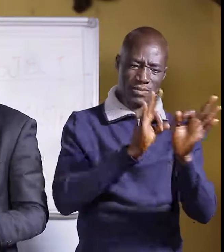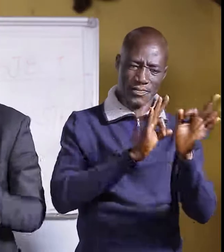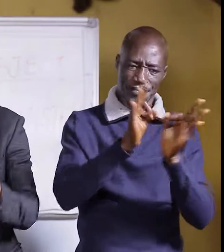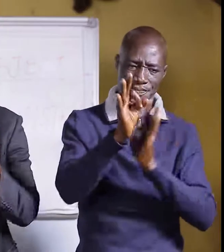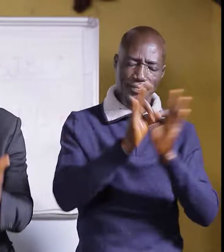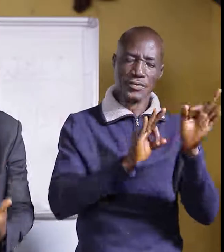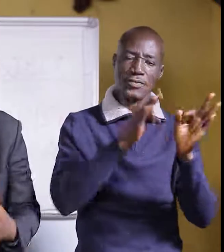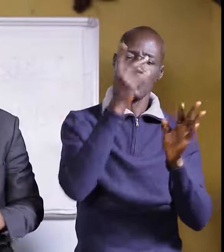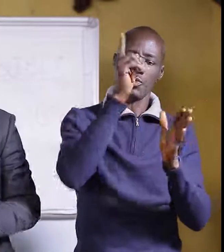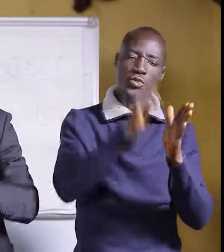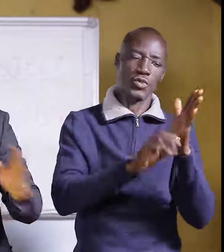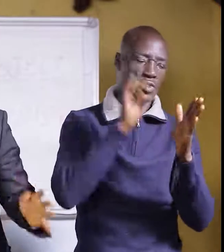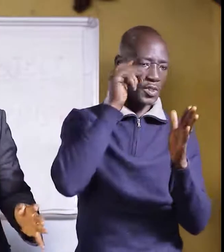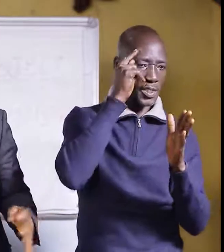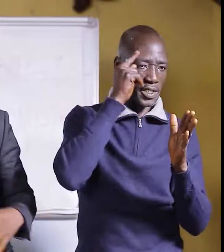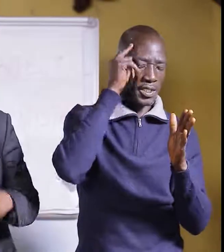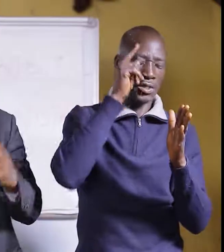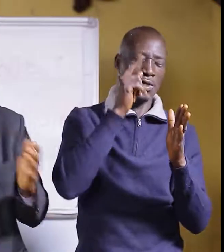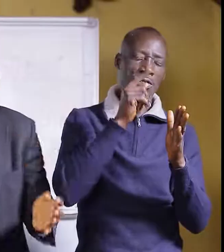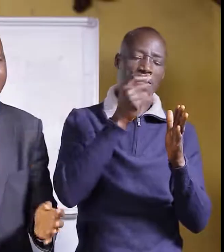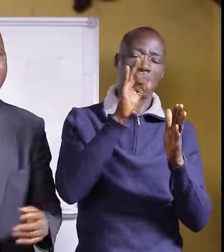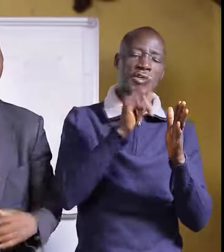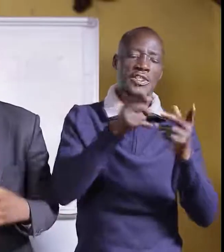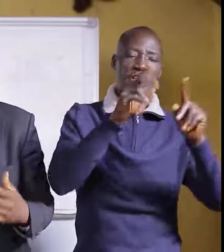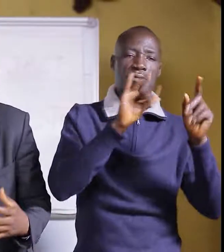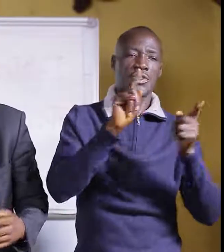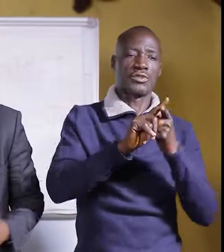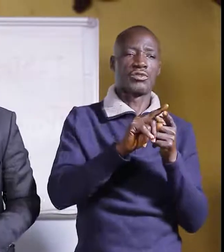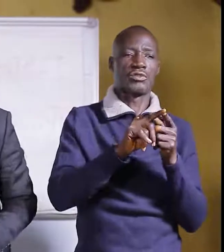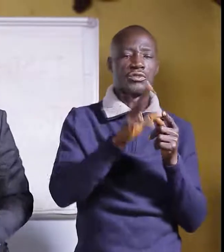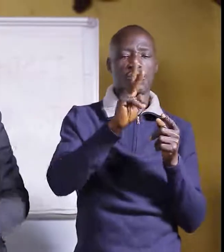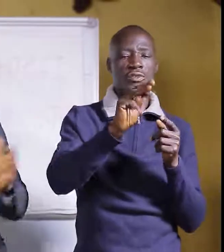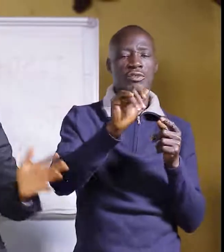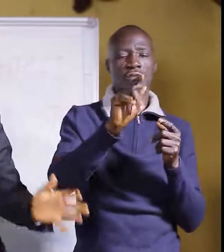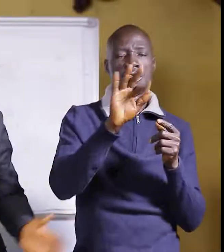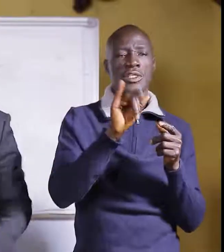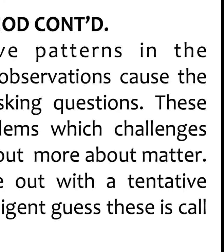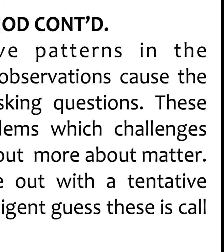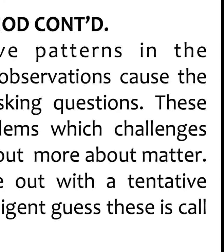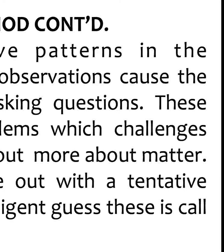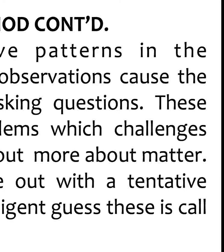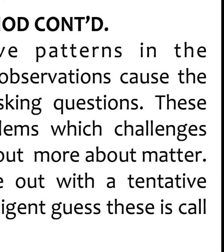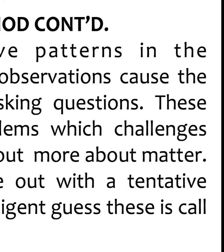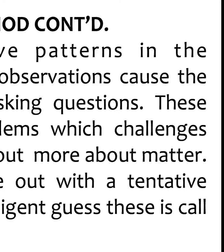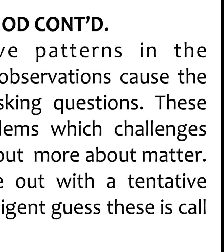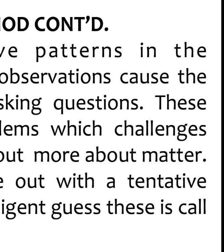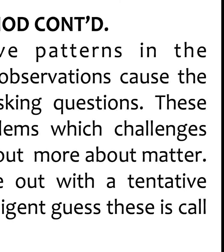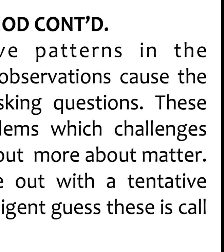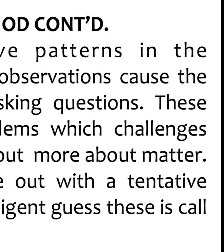explanation of what he thinks is happening to a particular matter or is happening to the environment. Now,